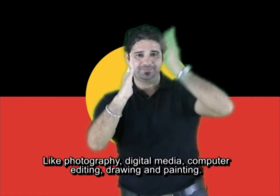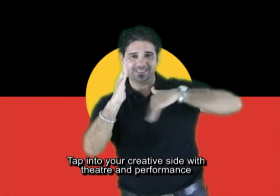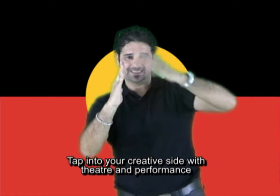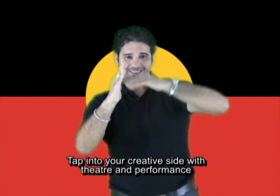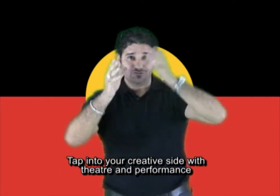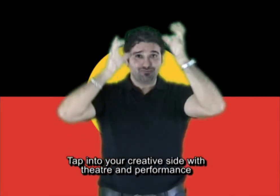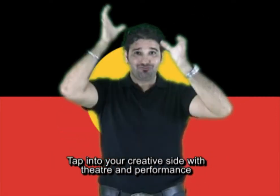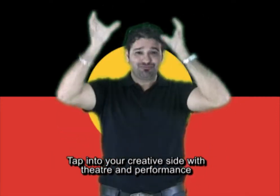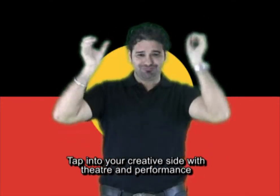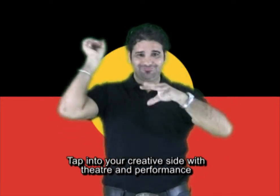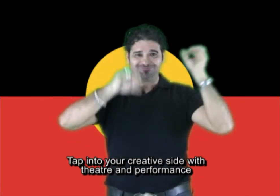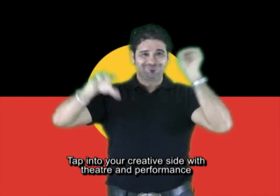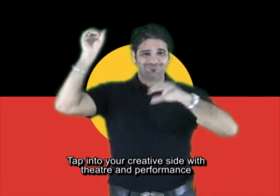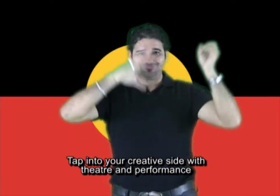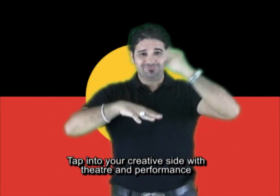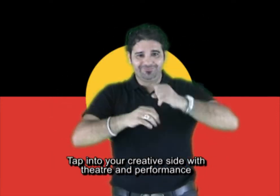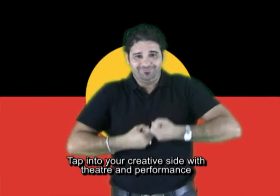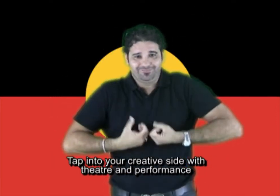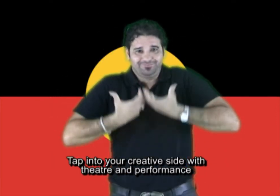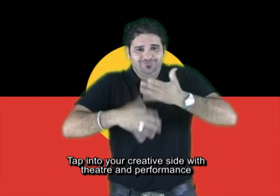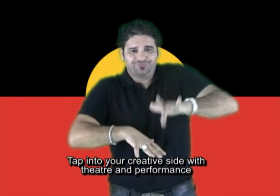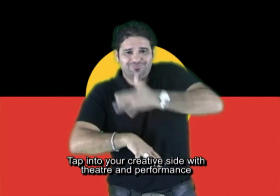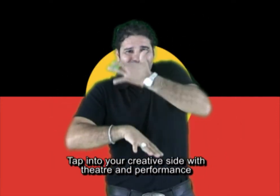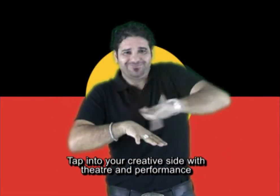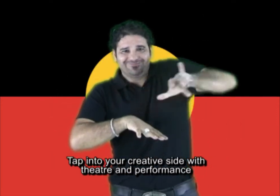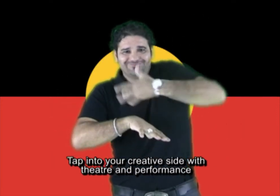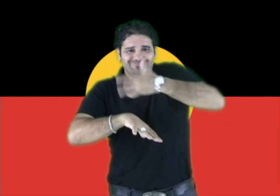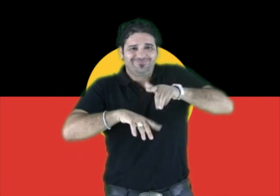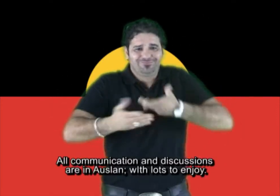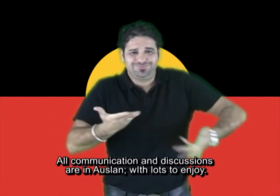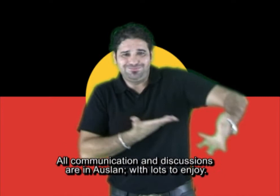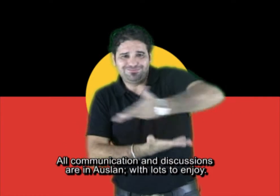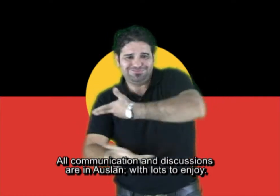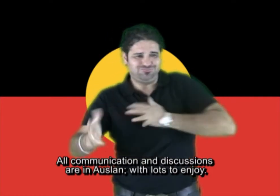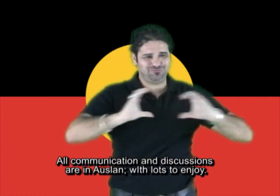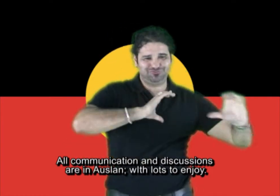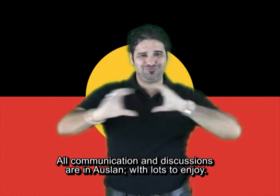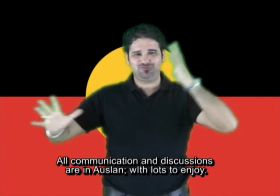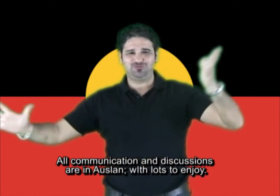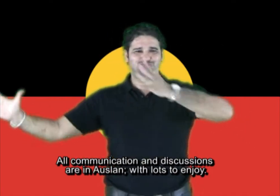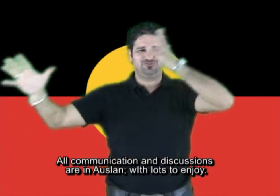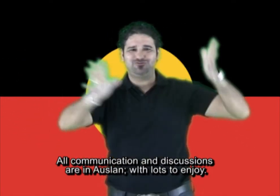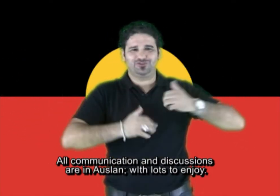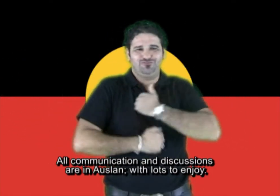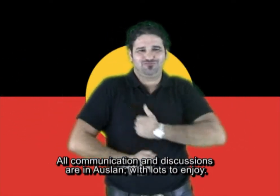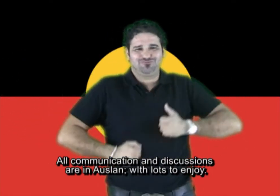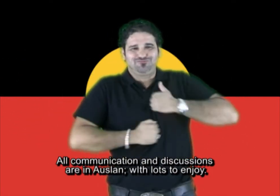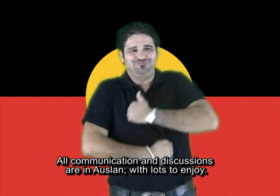Tap into your creative side with theatre and performance. All communication discussion is in the odd